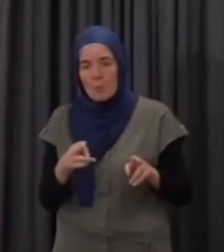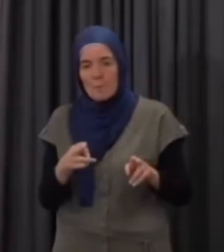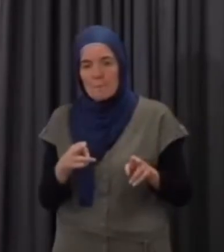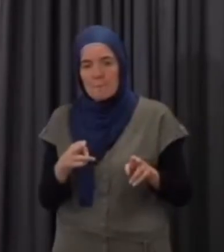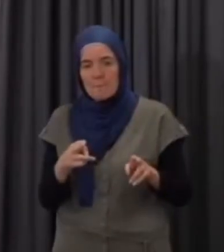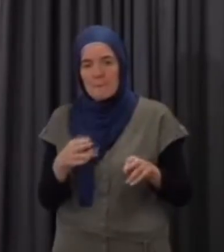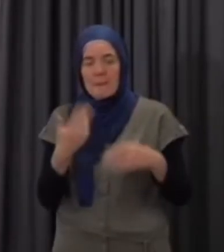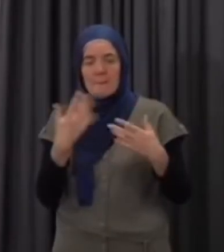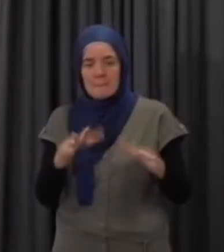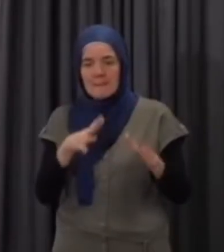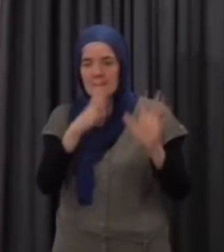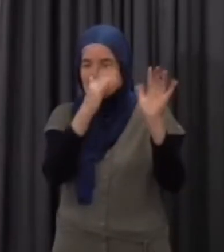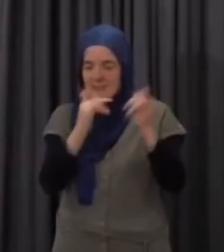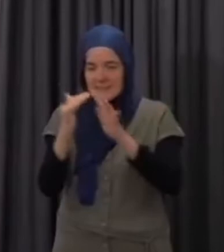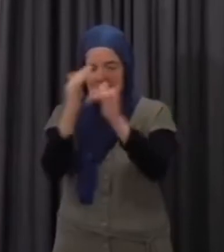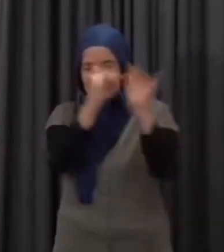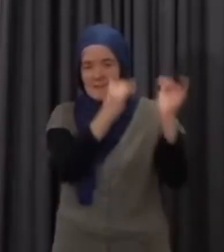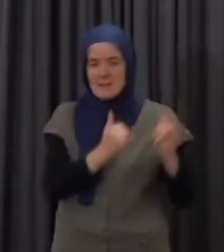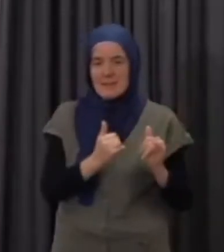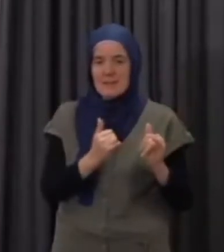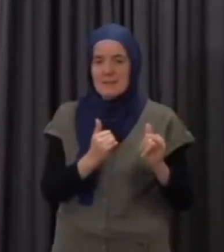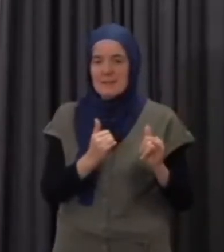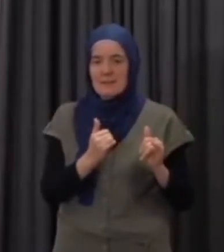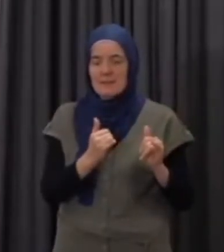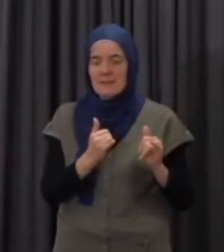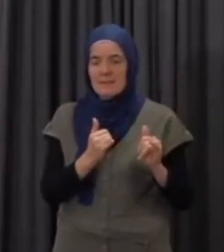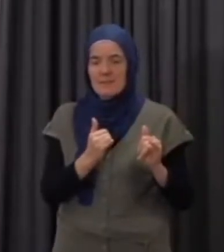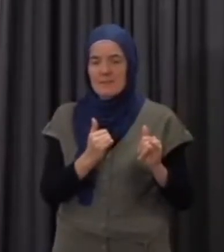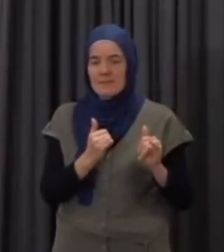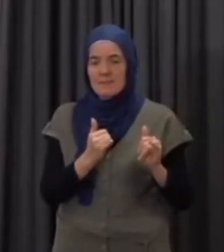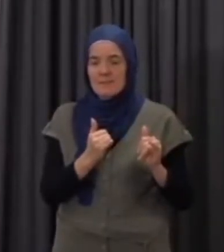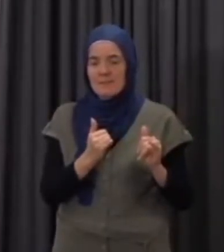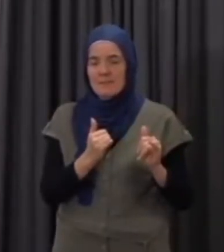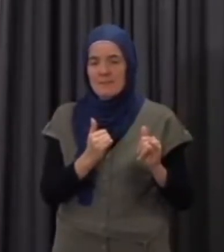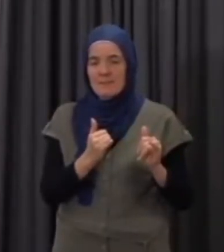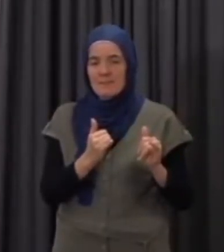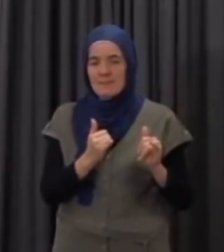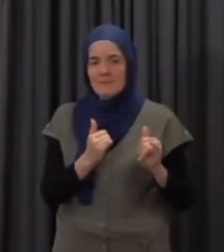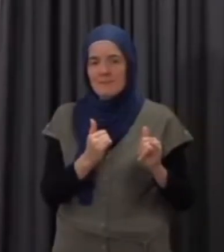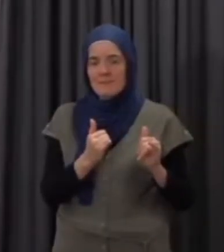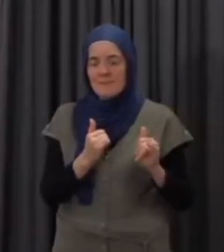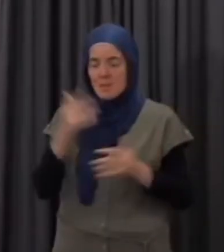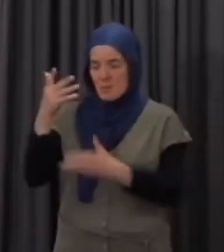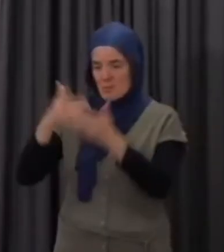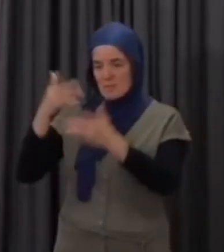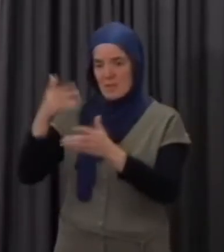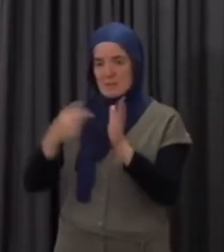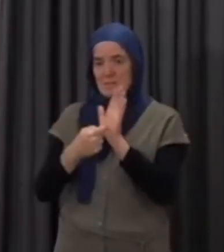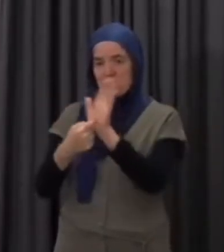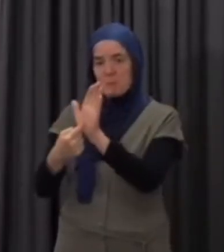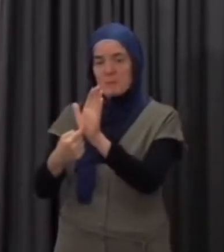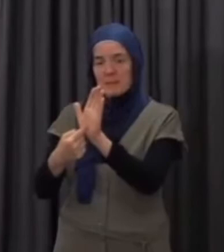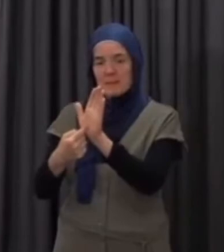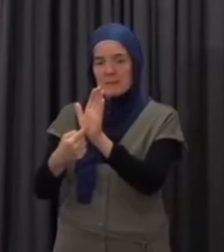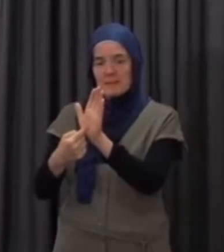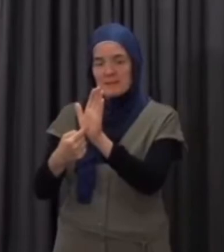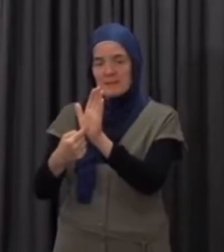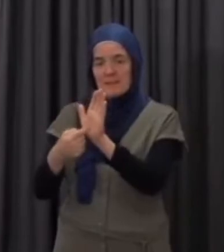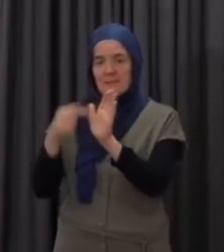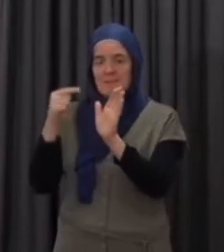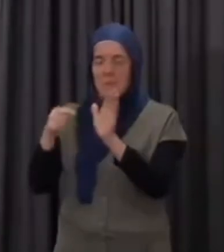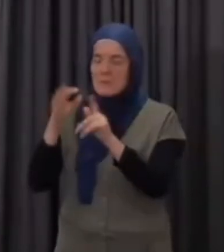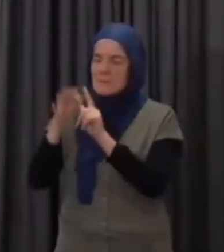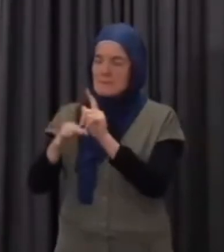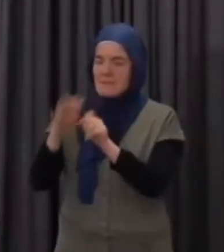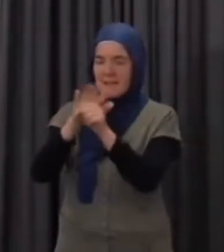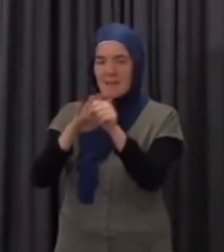is a testing regime taking place, you will obviously see that convert into potentially results that are going to be reported within a particular community or a